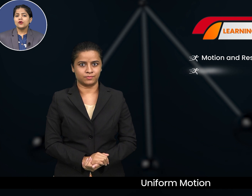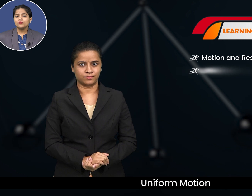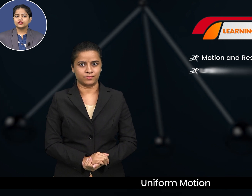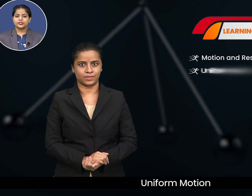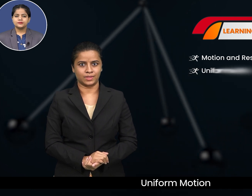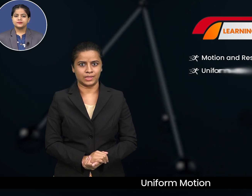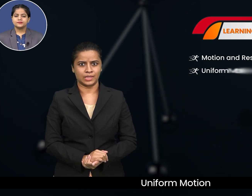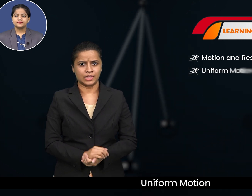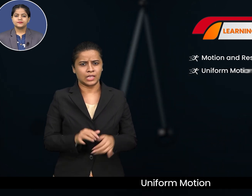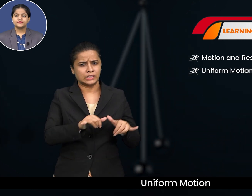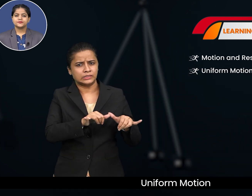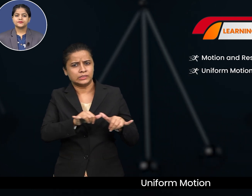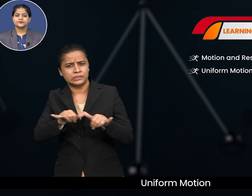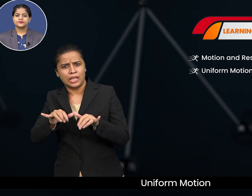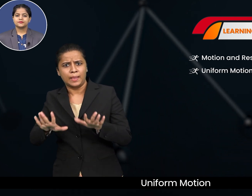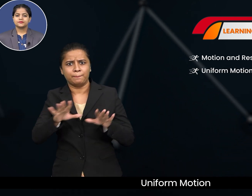uniform motion,